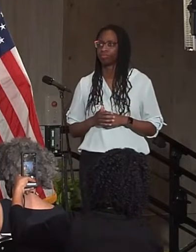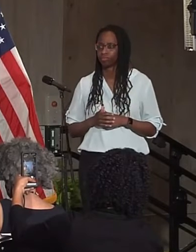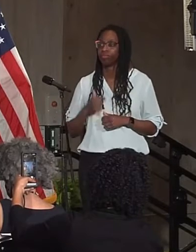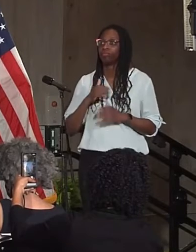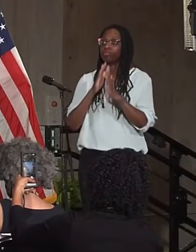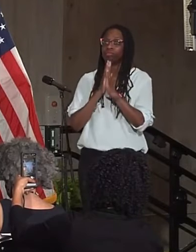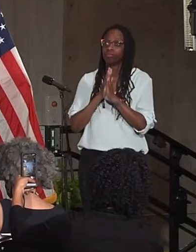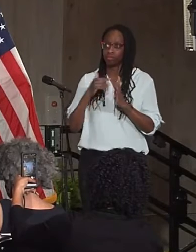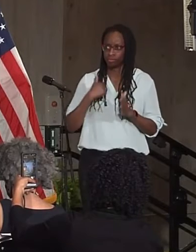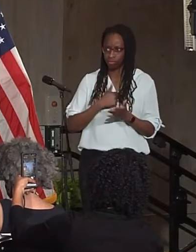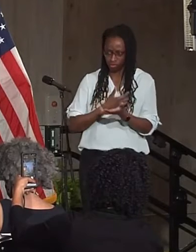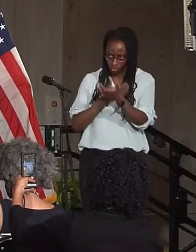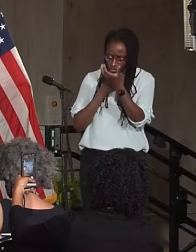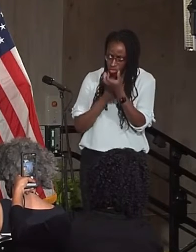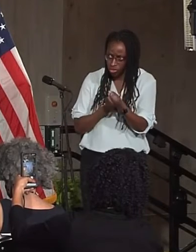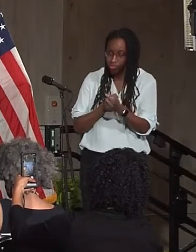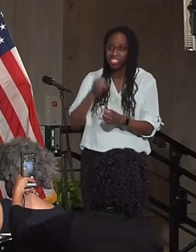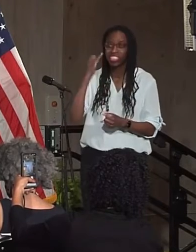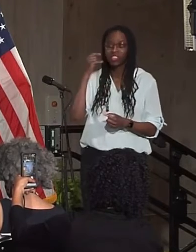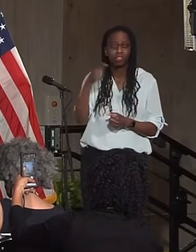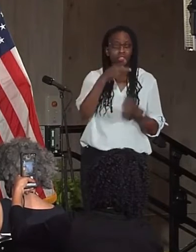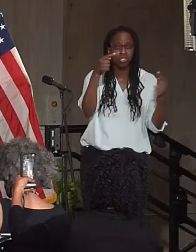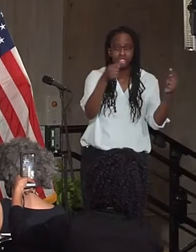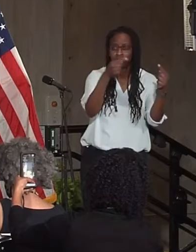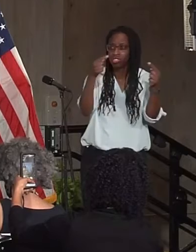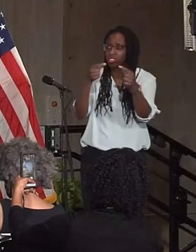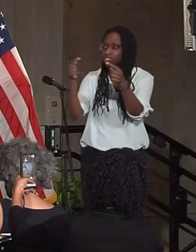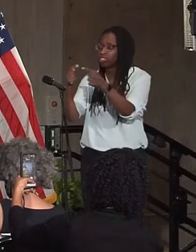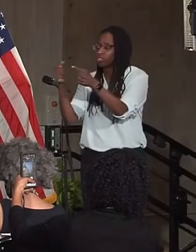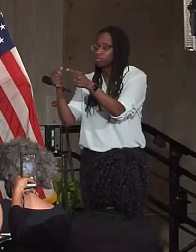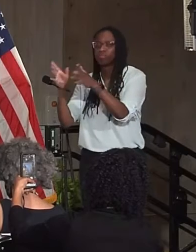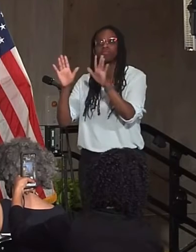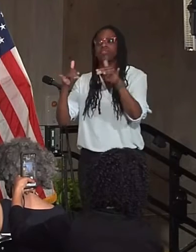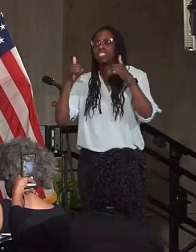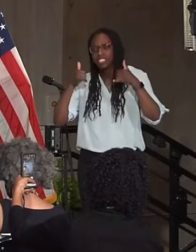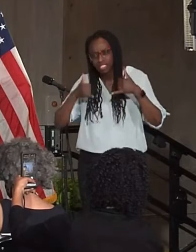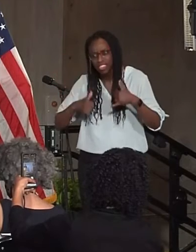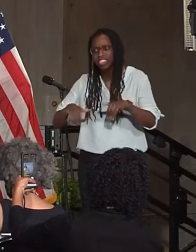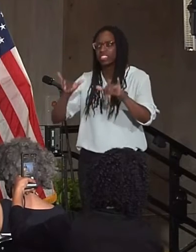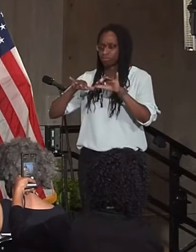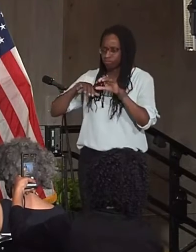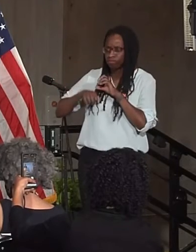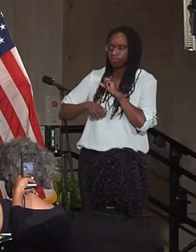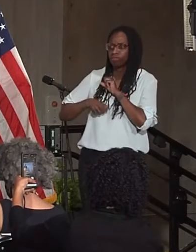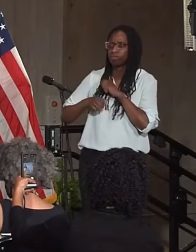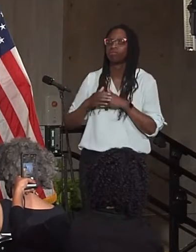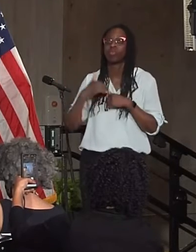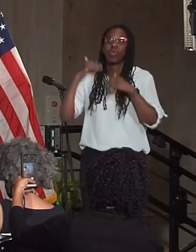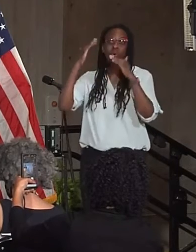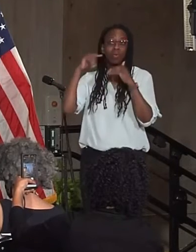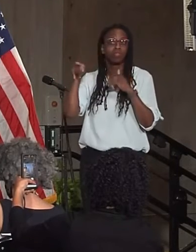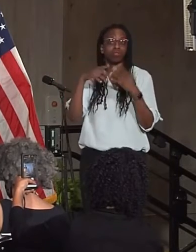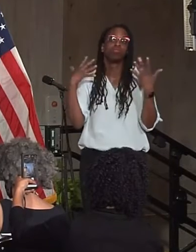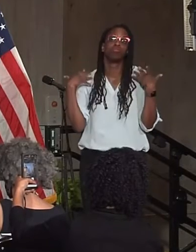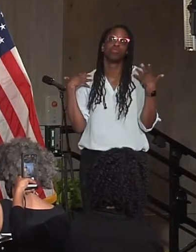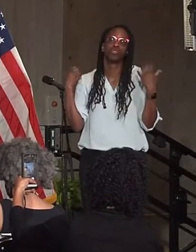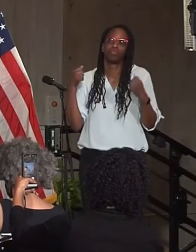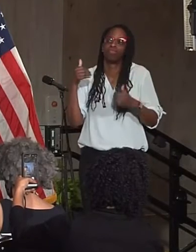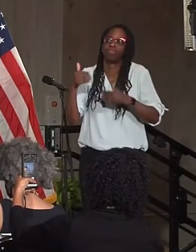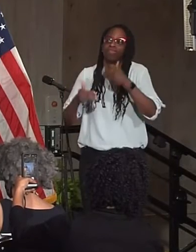still hope for healing. Where there are ruptures, there is still a chance to realize